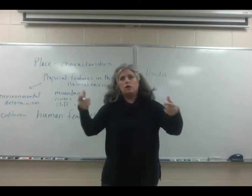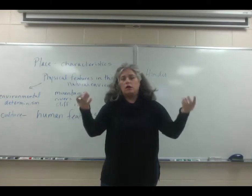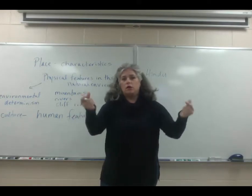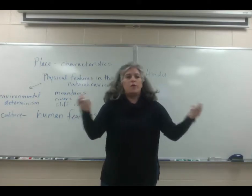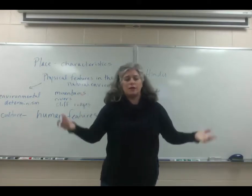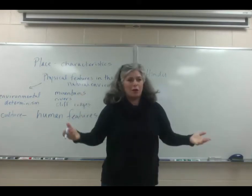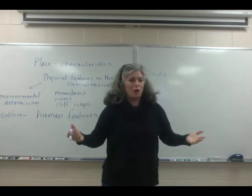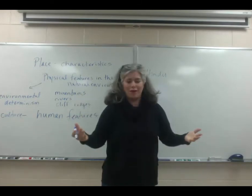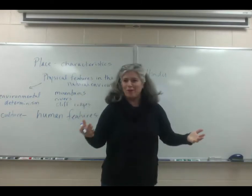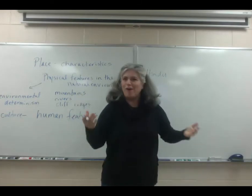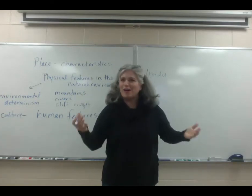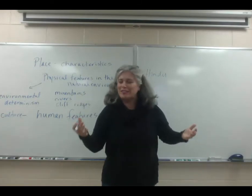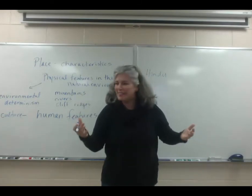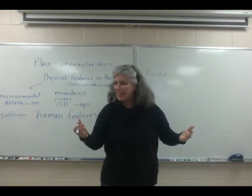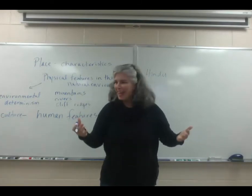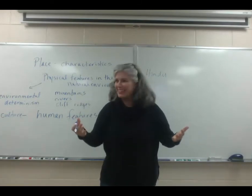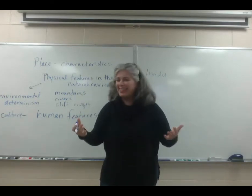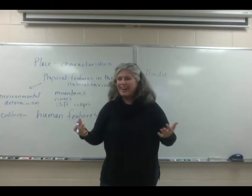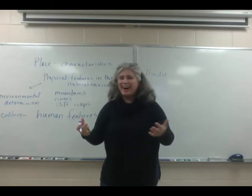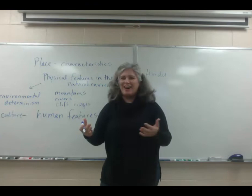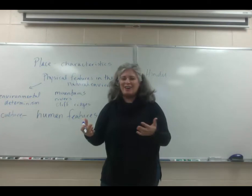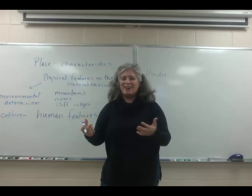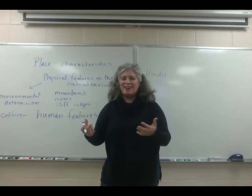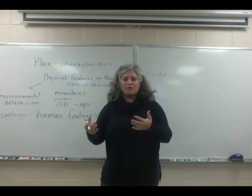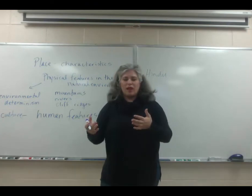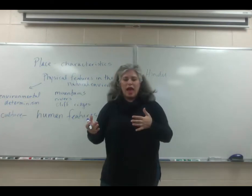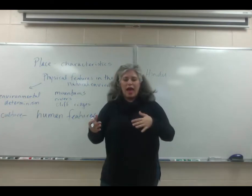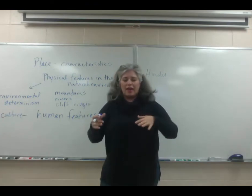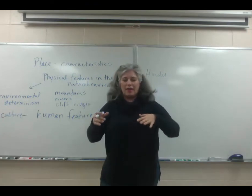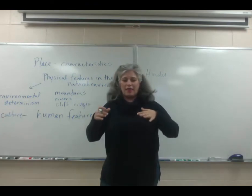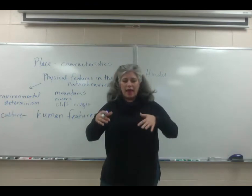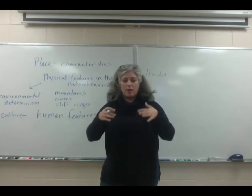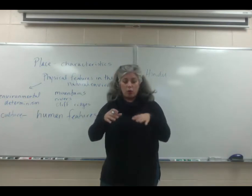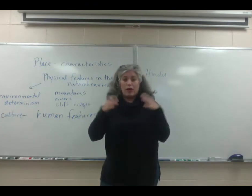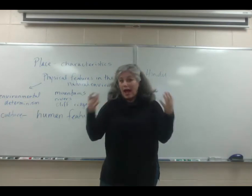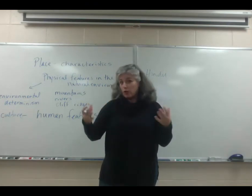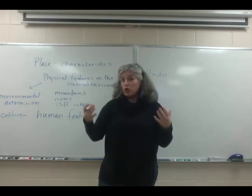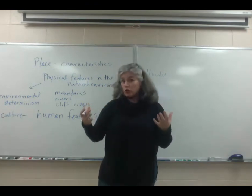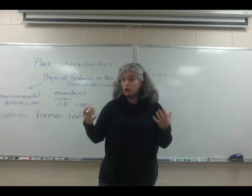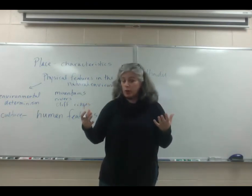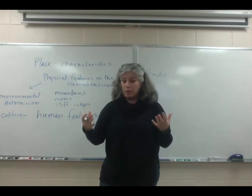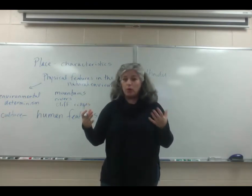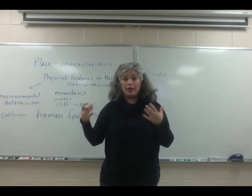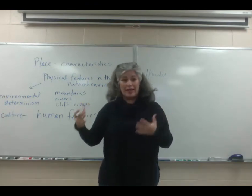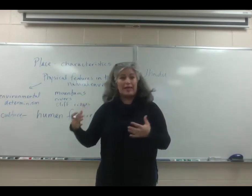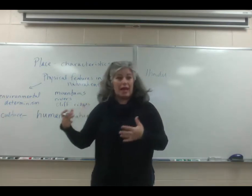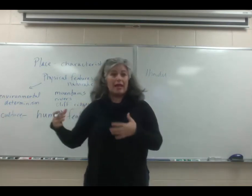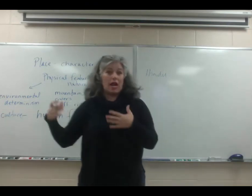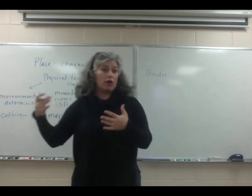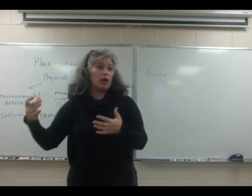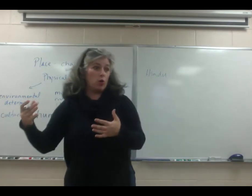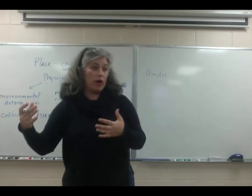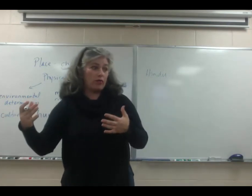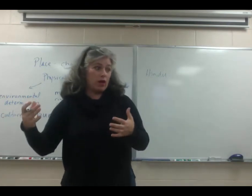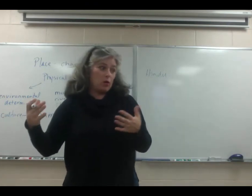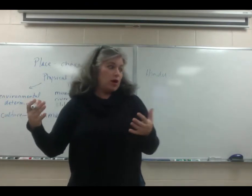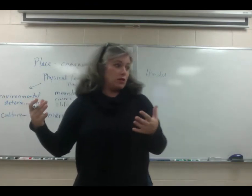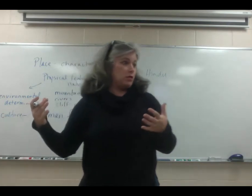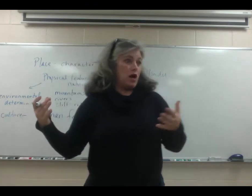New Mexico. I don't know why I couldn't say that. And they were an agricultural people in an area where there was not a